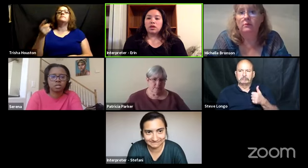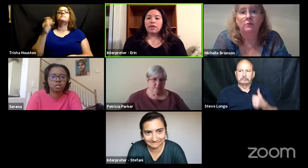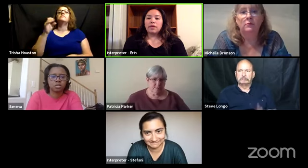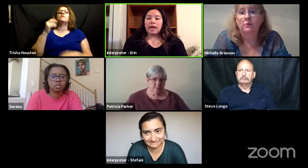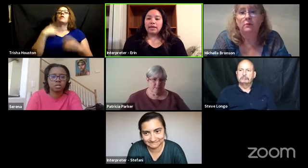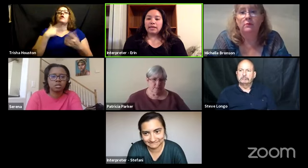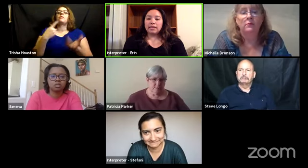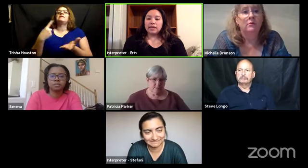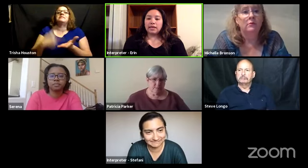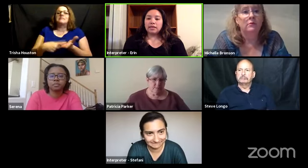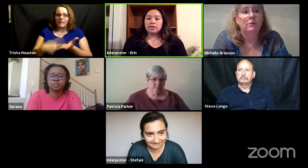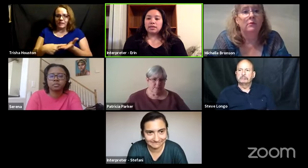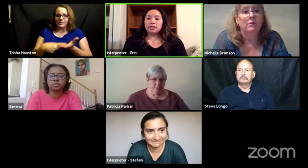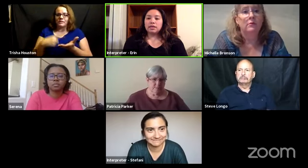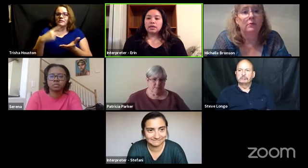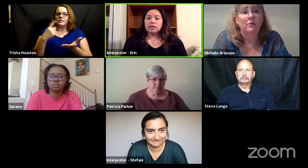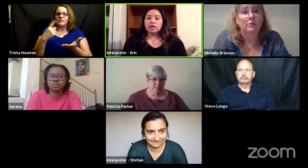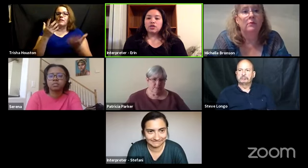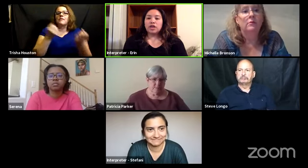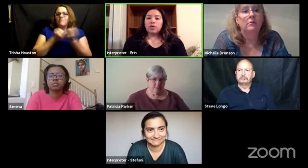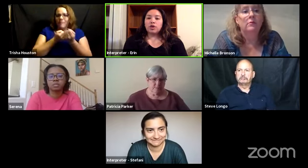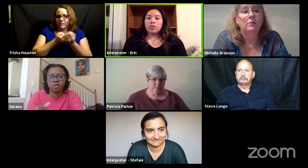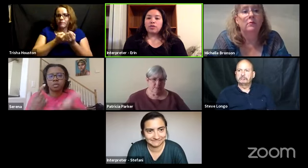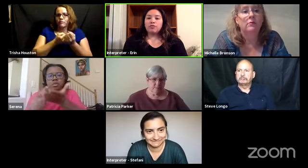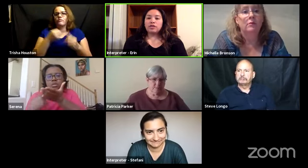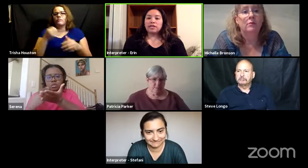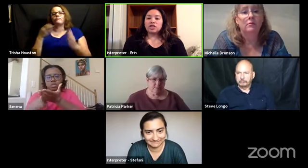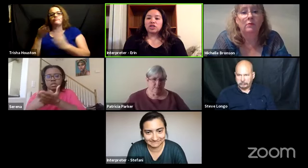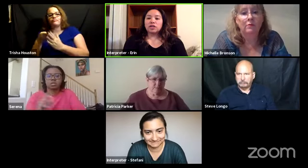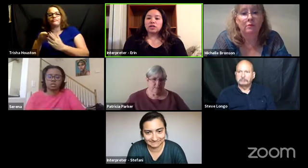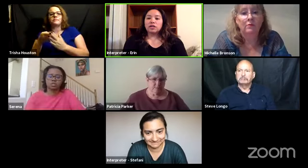And Patty did second. So now we're open for discussion